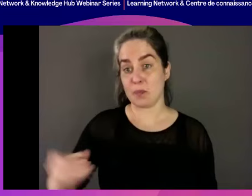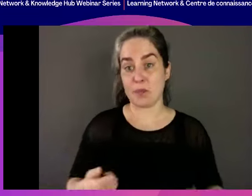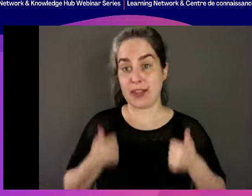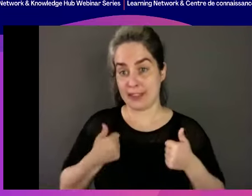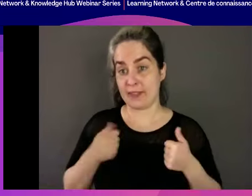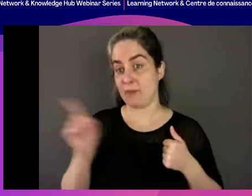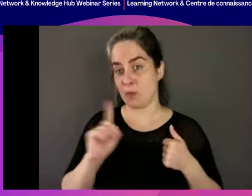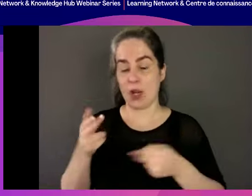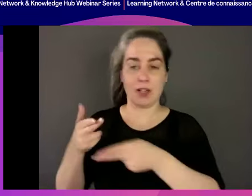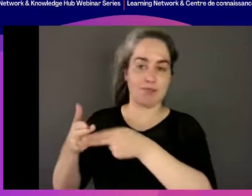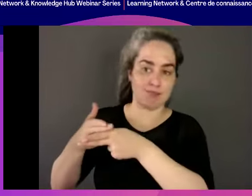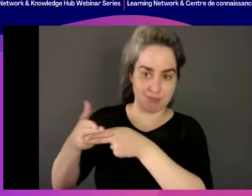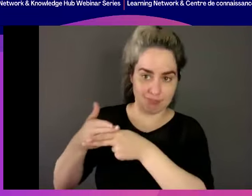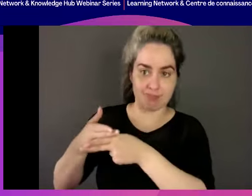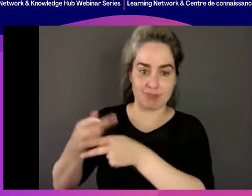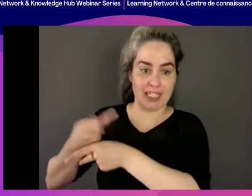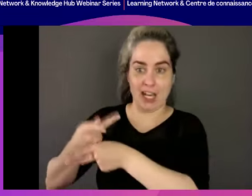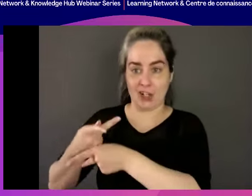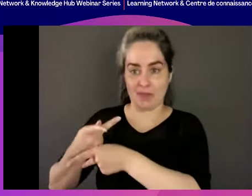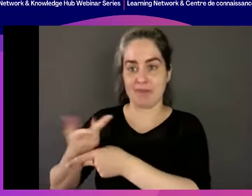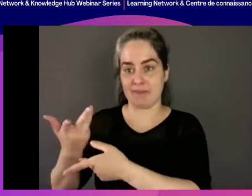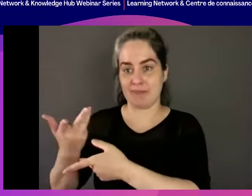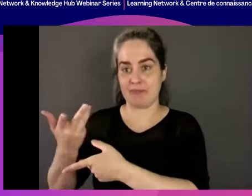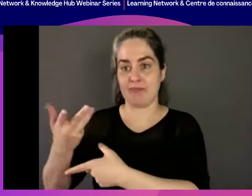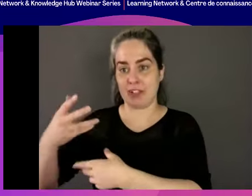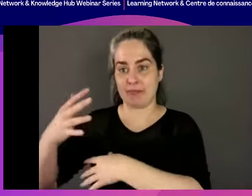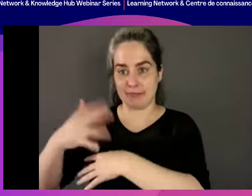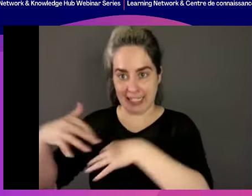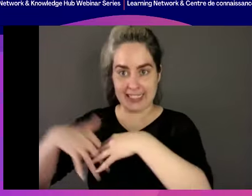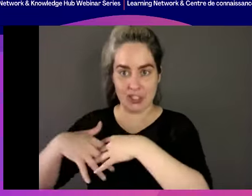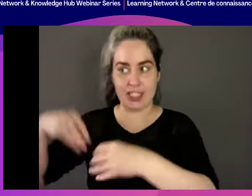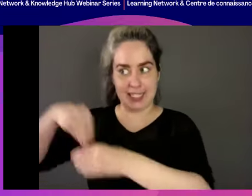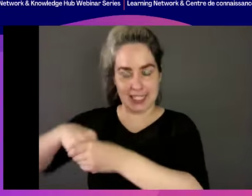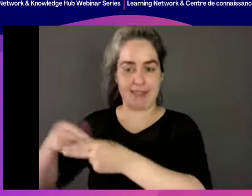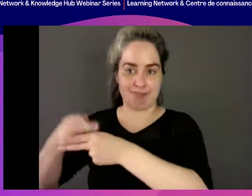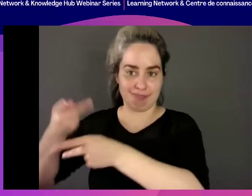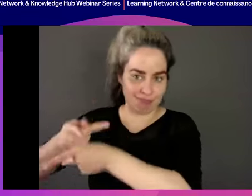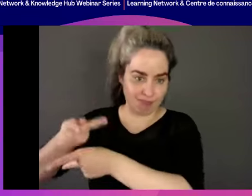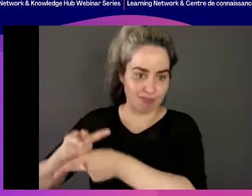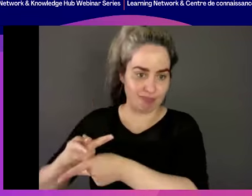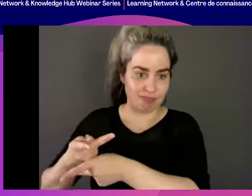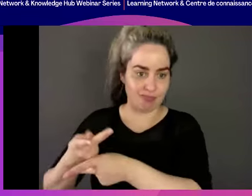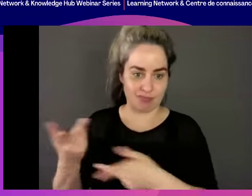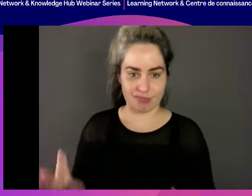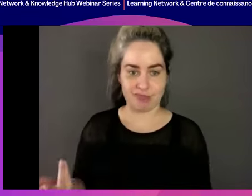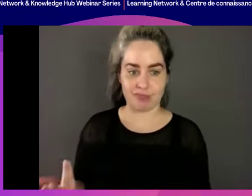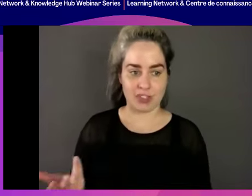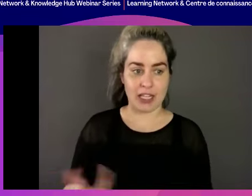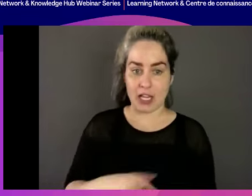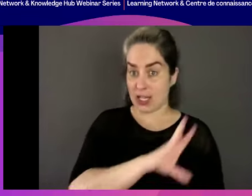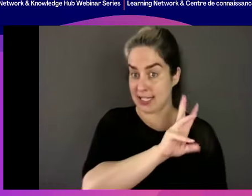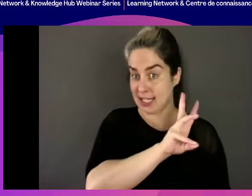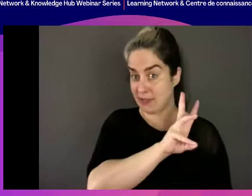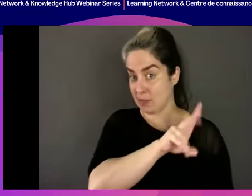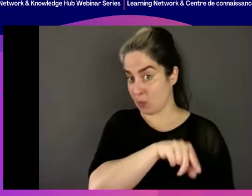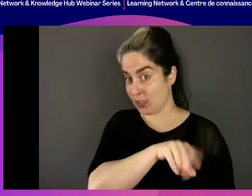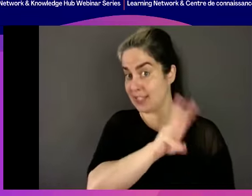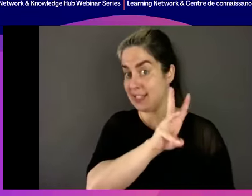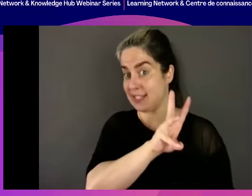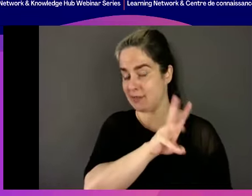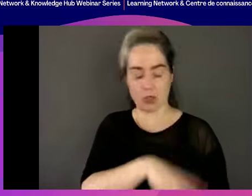are under the age of 14 are Indigenous. So half in foster care and Indigenous, despite making up only 7.7% of the